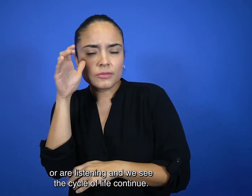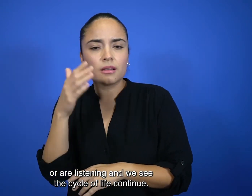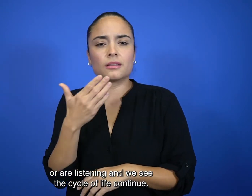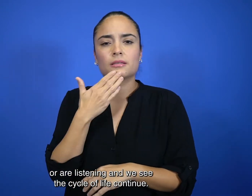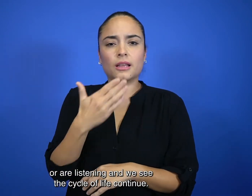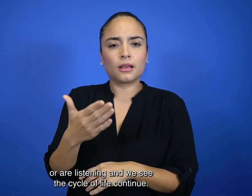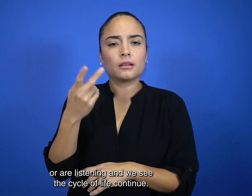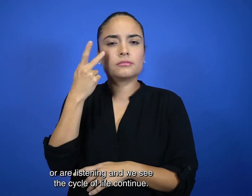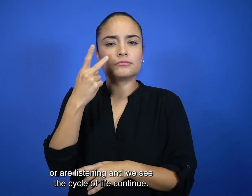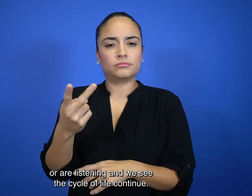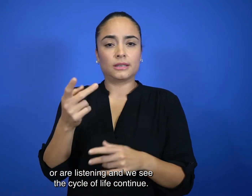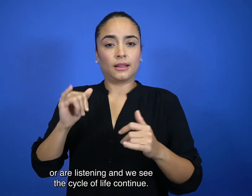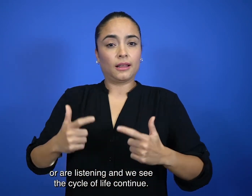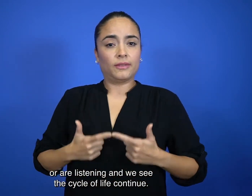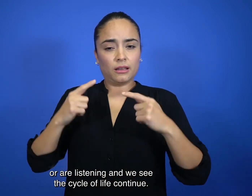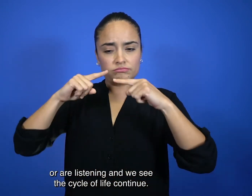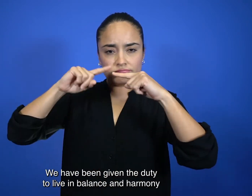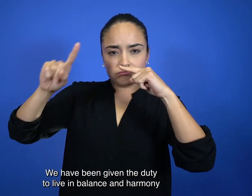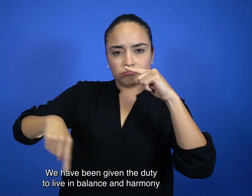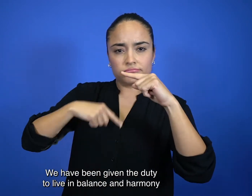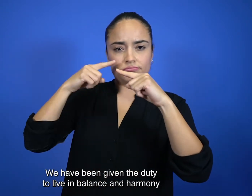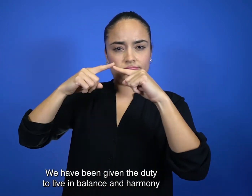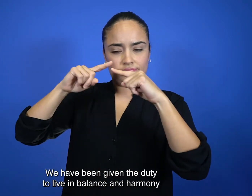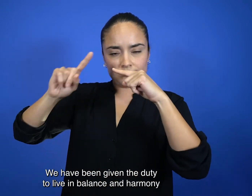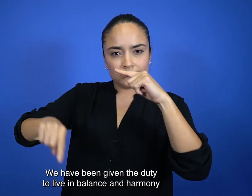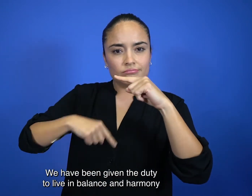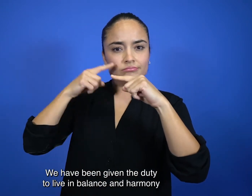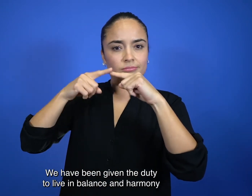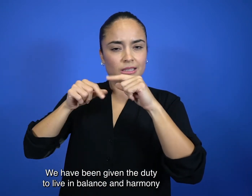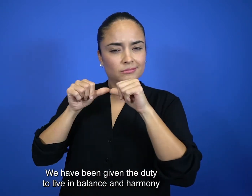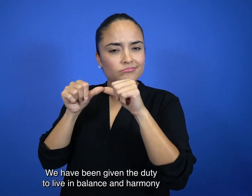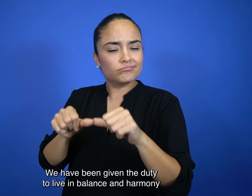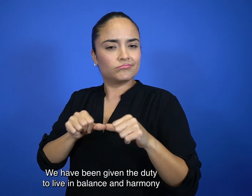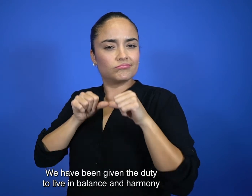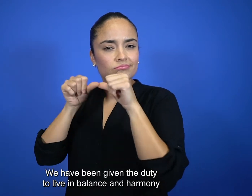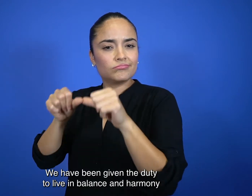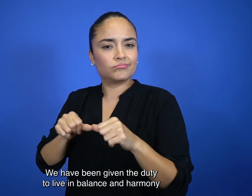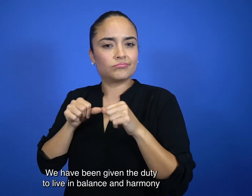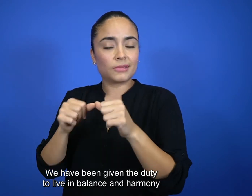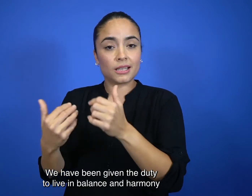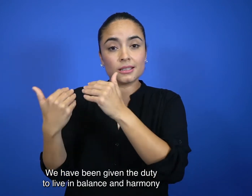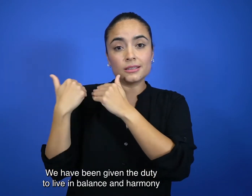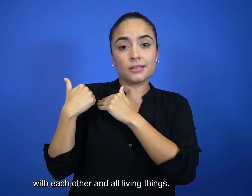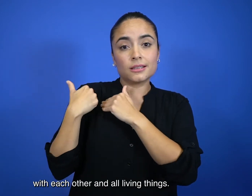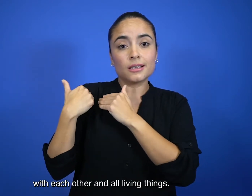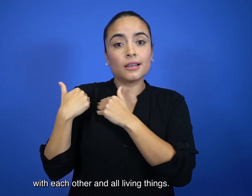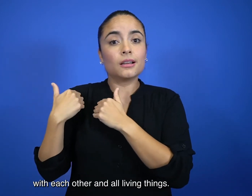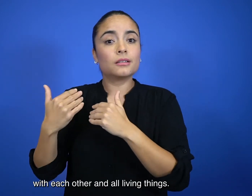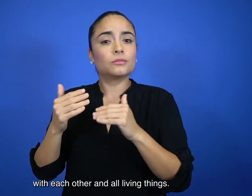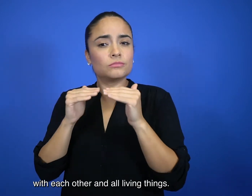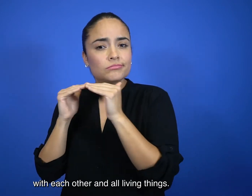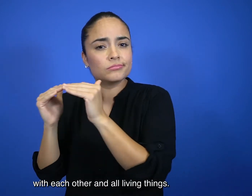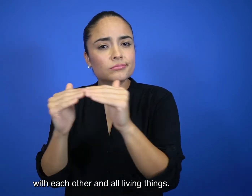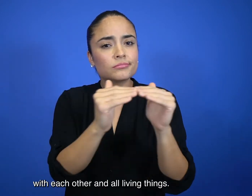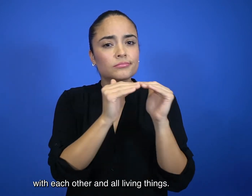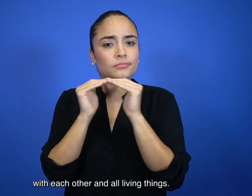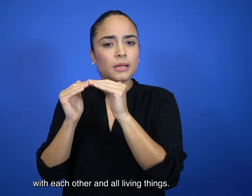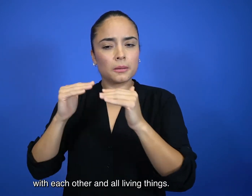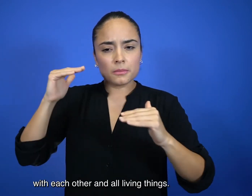of life continue. We have been given the duty to live in balance and harmony with each other and all living